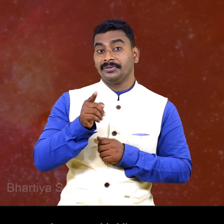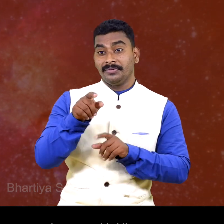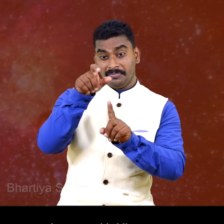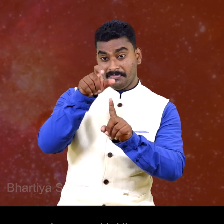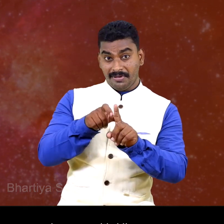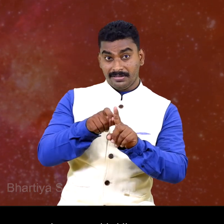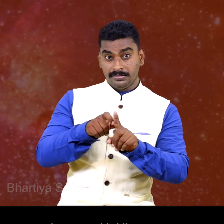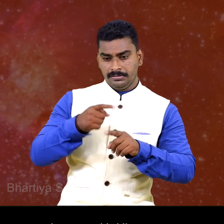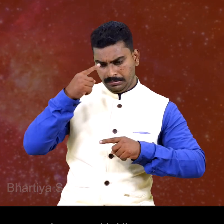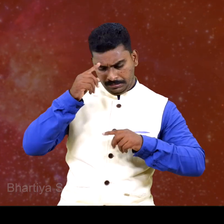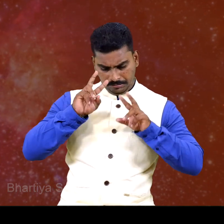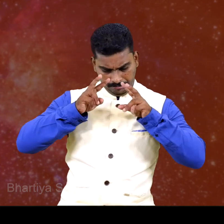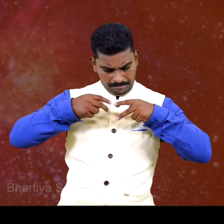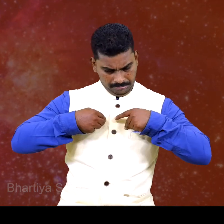one with Him.